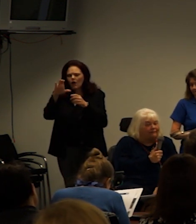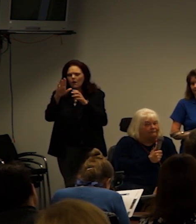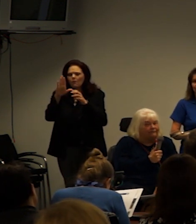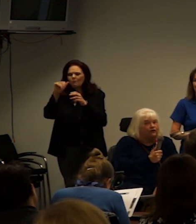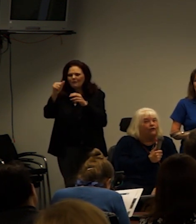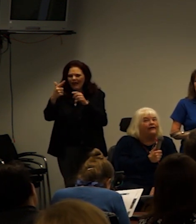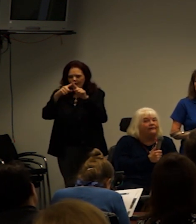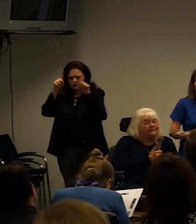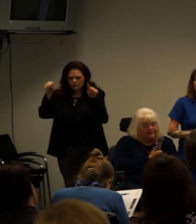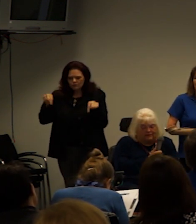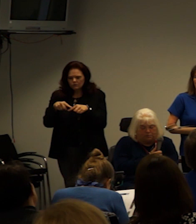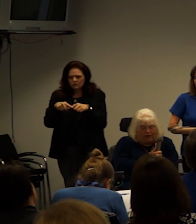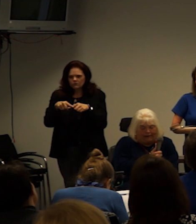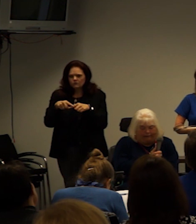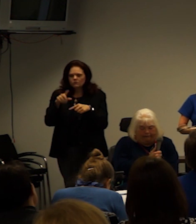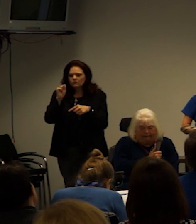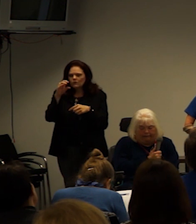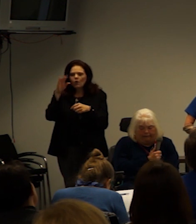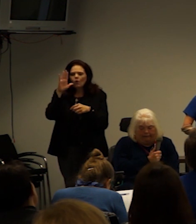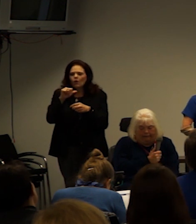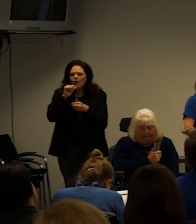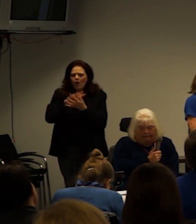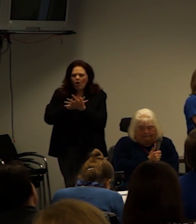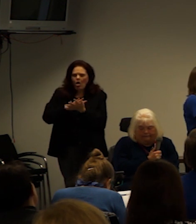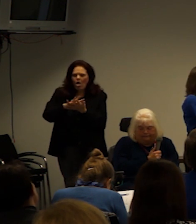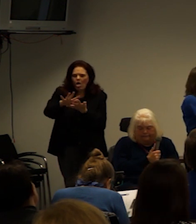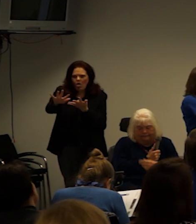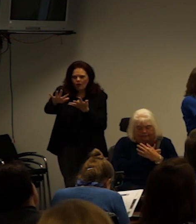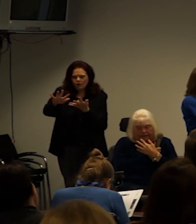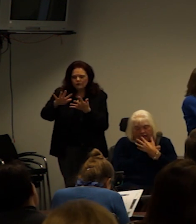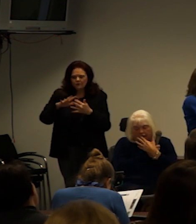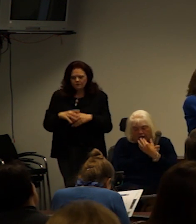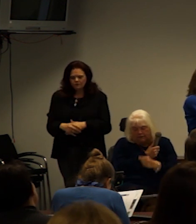gets wet, right, your ink doesn't spread.